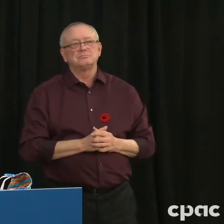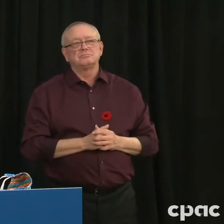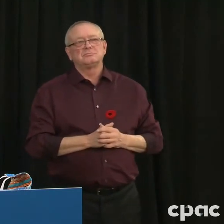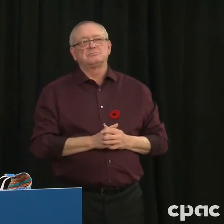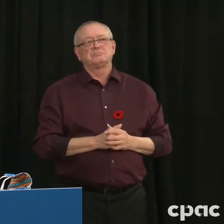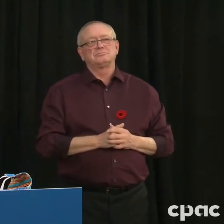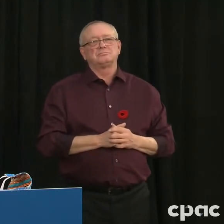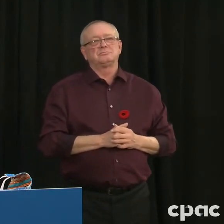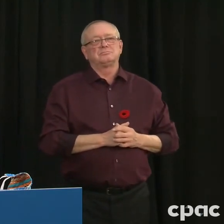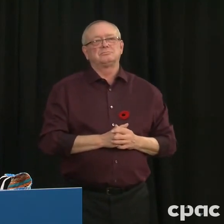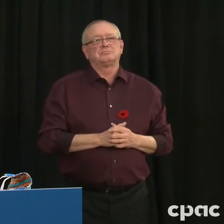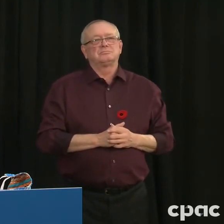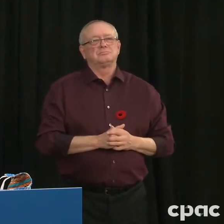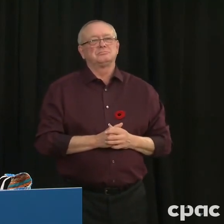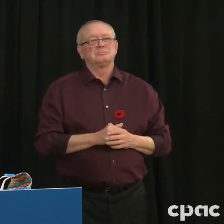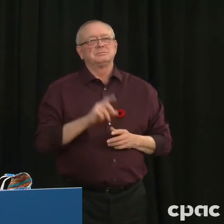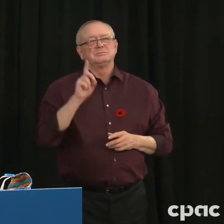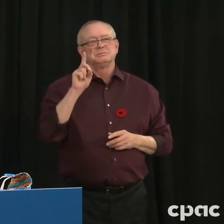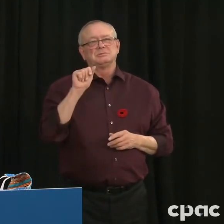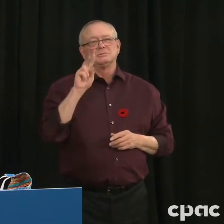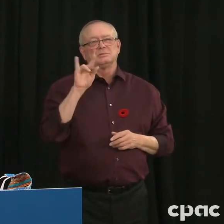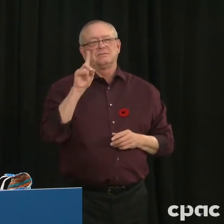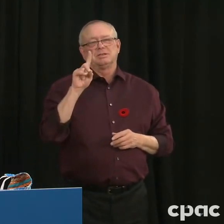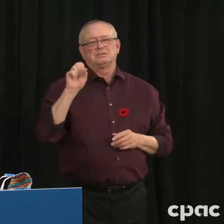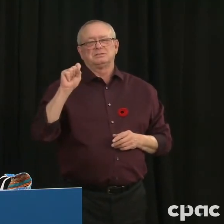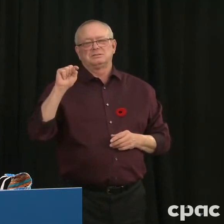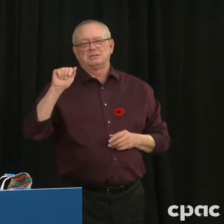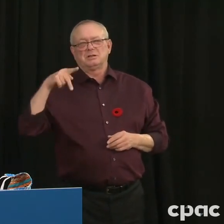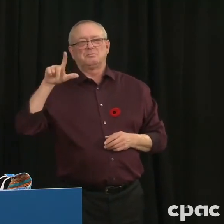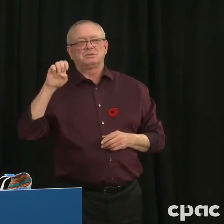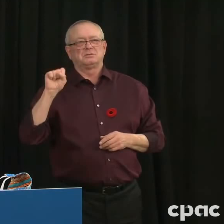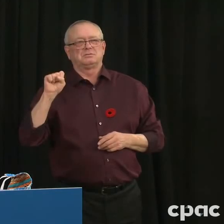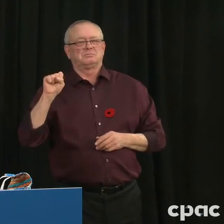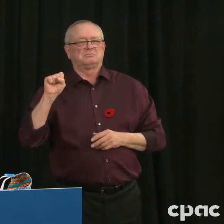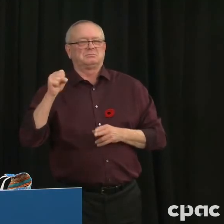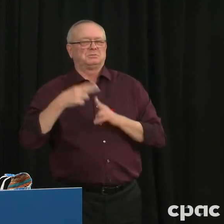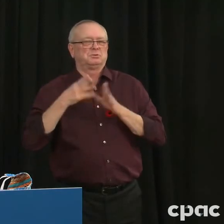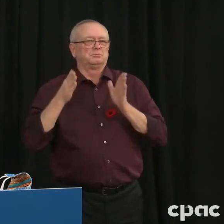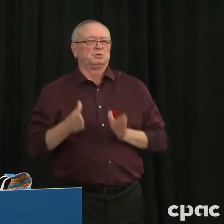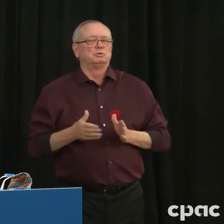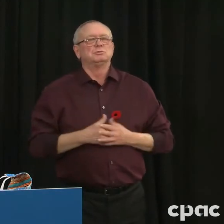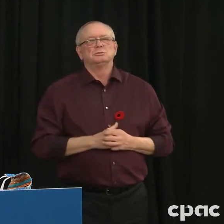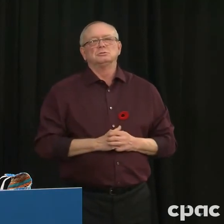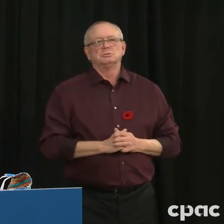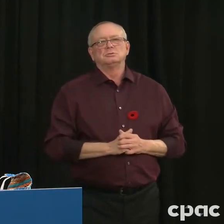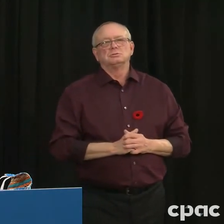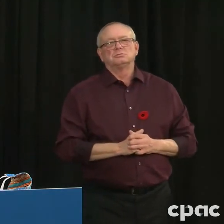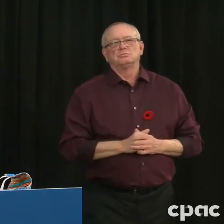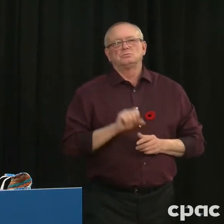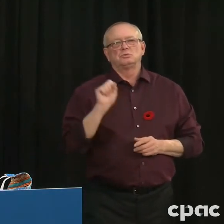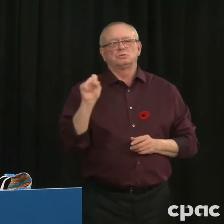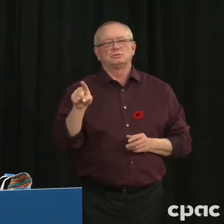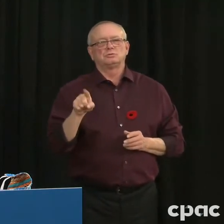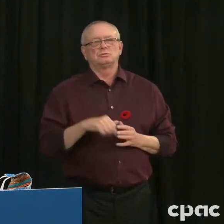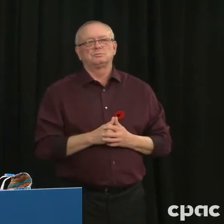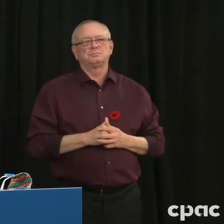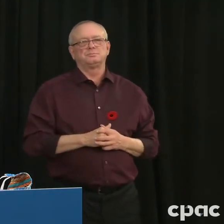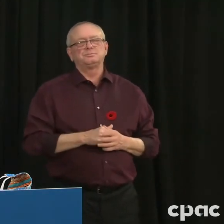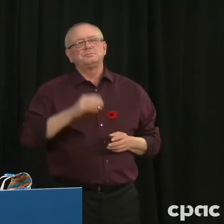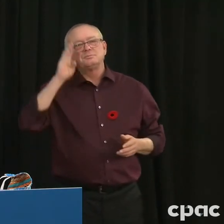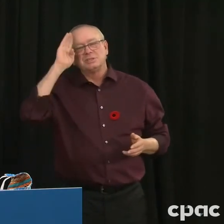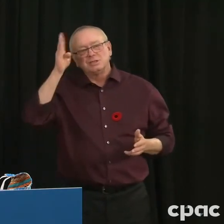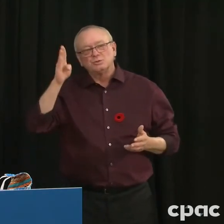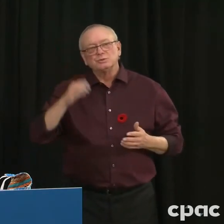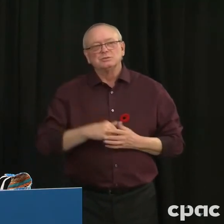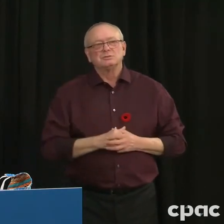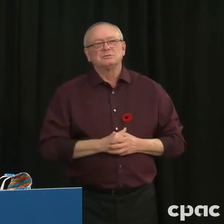Hi, Dr. Hinshaw. Right now we have a number of voluntary measures in place. And I'm guessing that they're